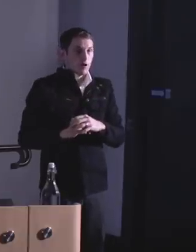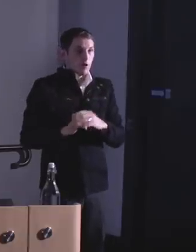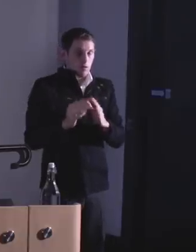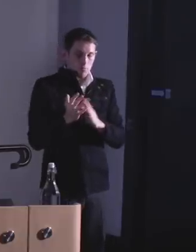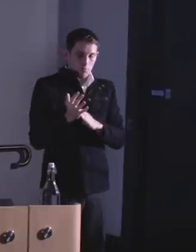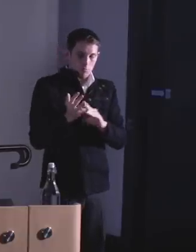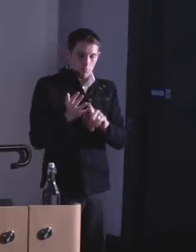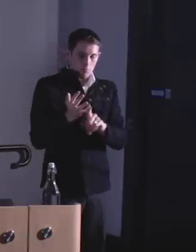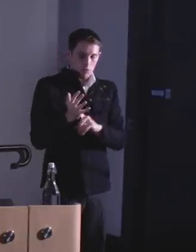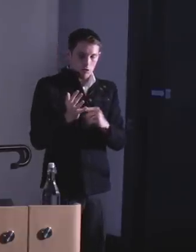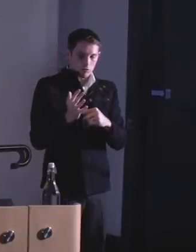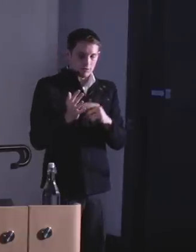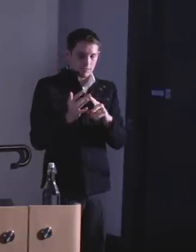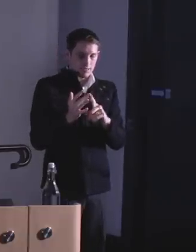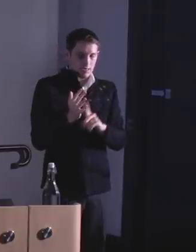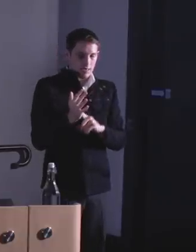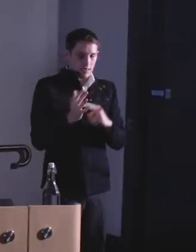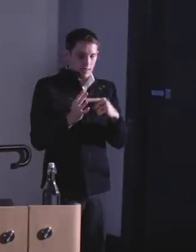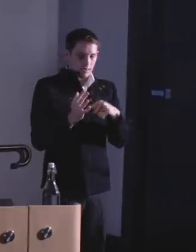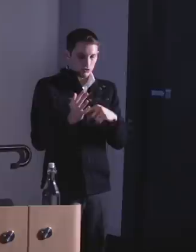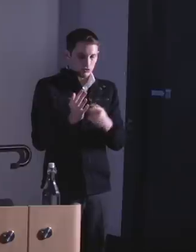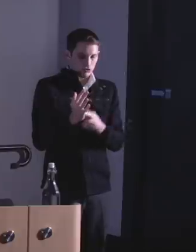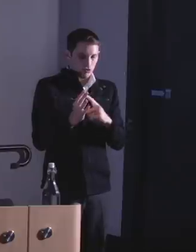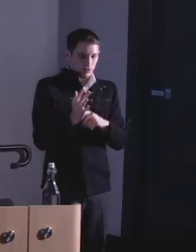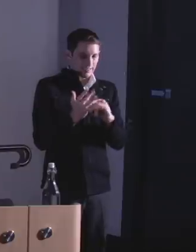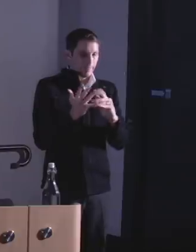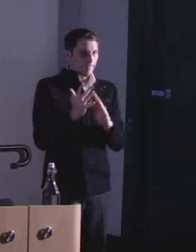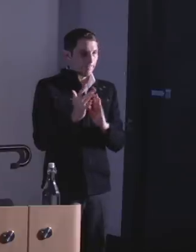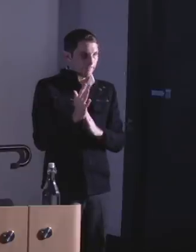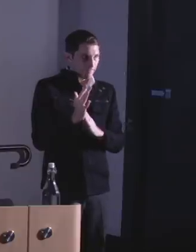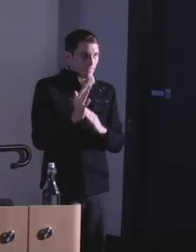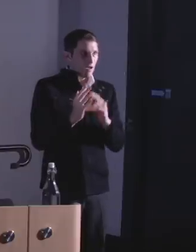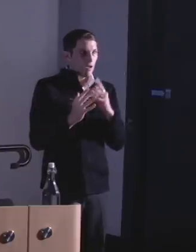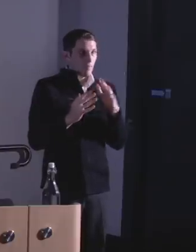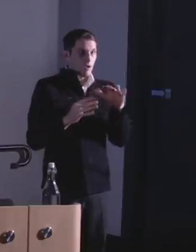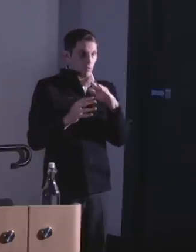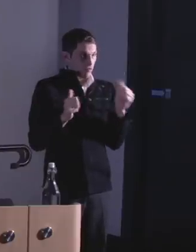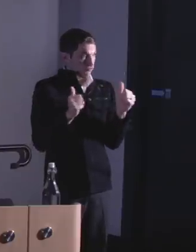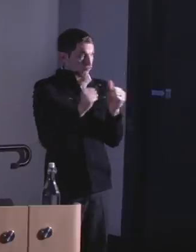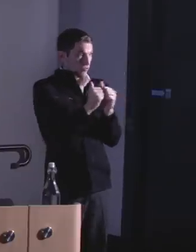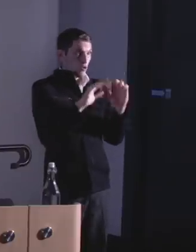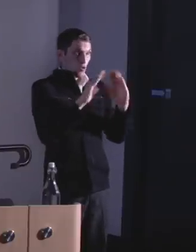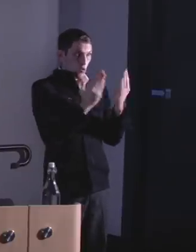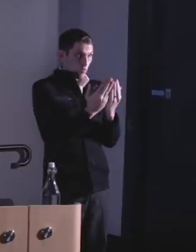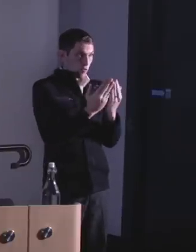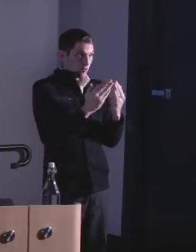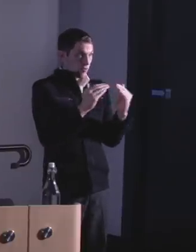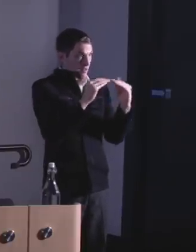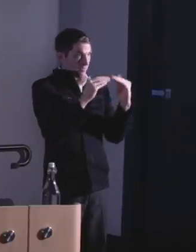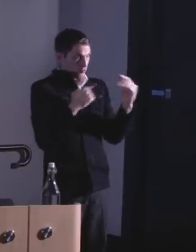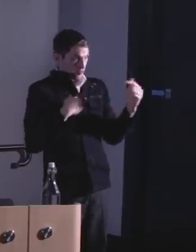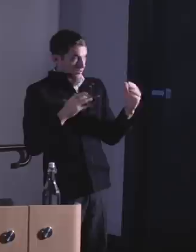multilateralism, the agreements that we come to agreement on a global level, is so important for